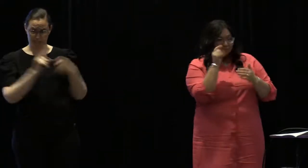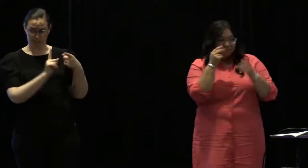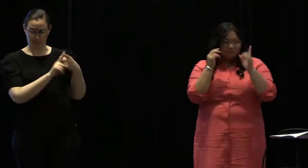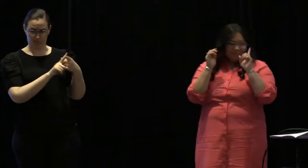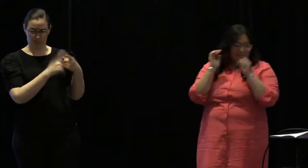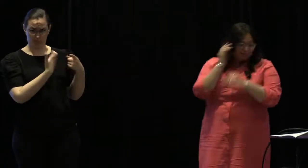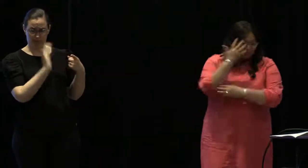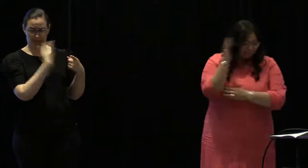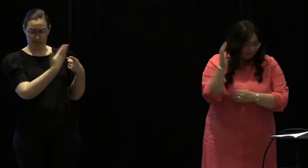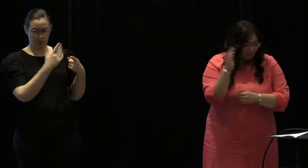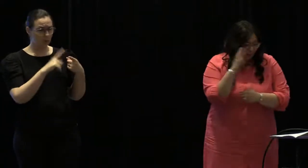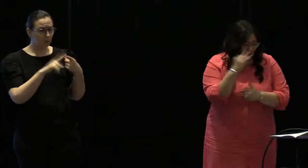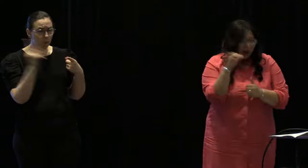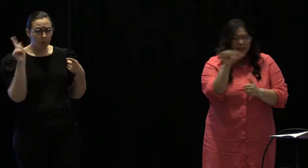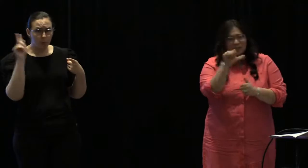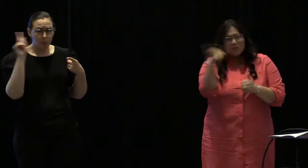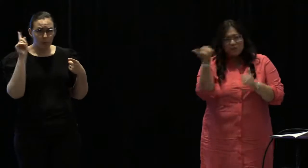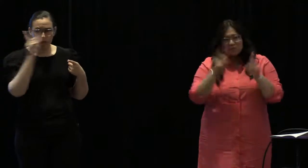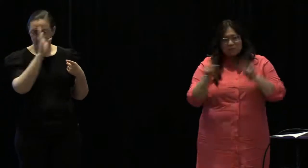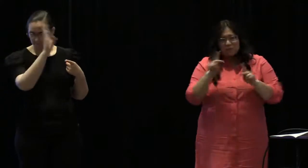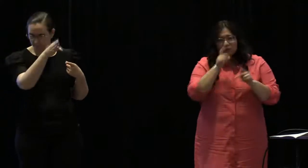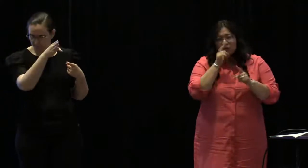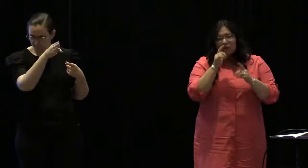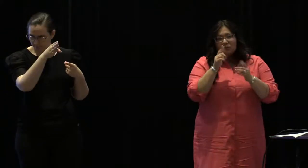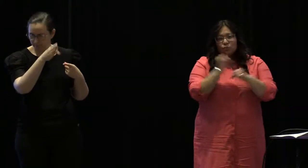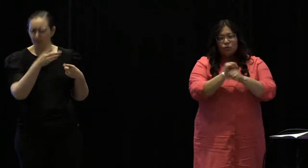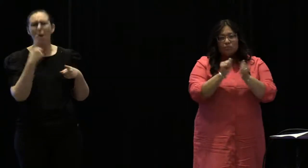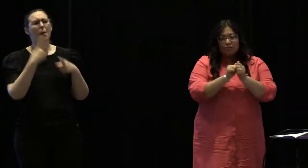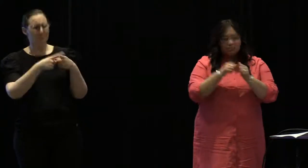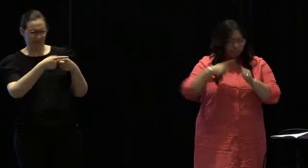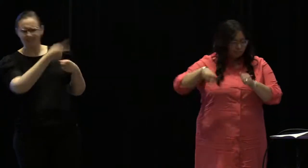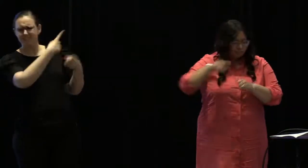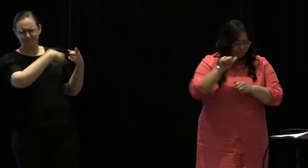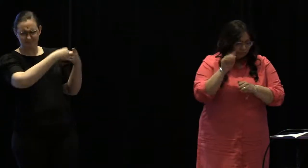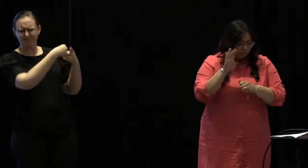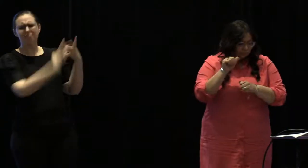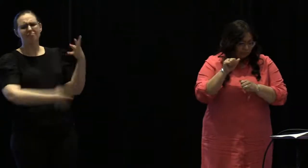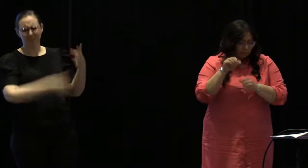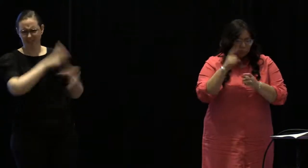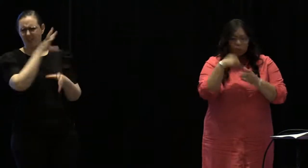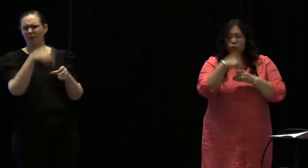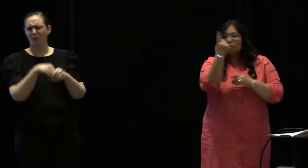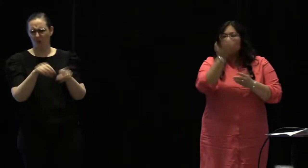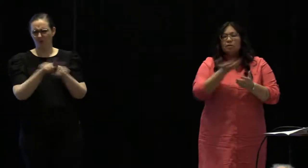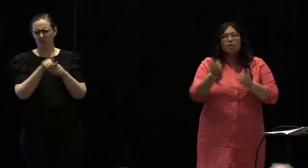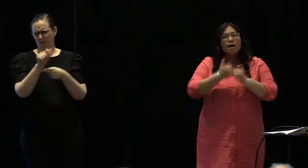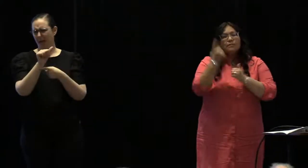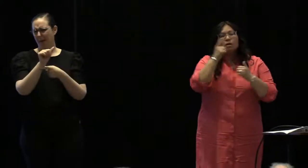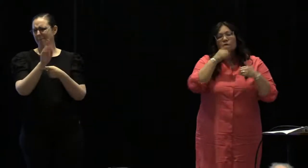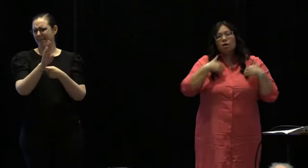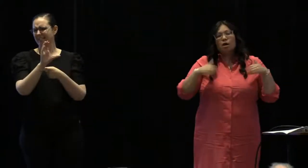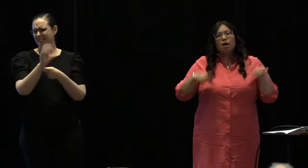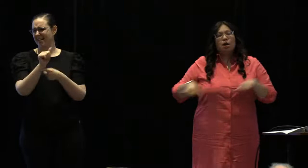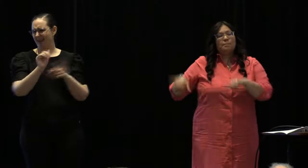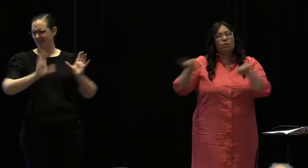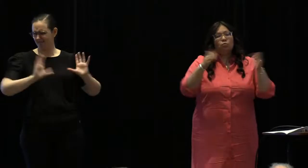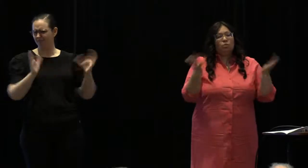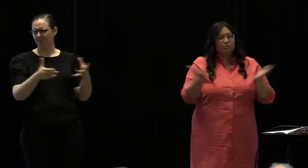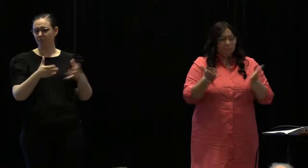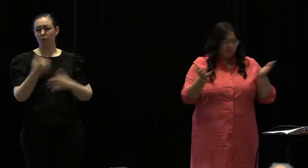my thanks to Forrest Smith and all the people who stood behind Forrest and advocated